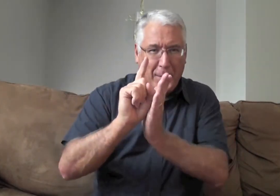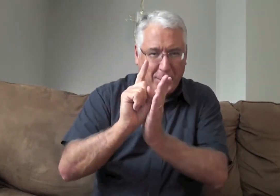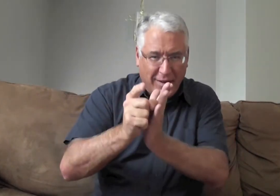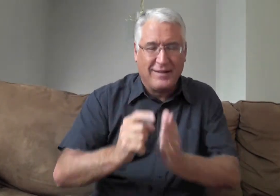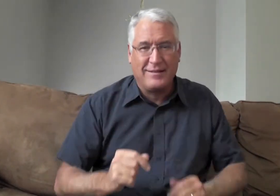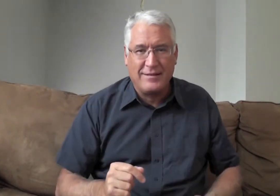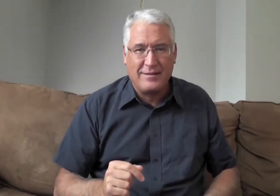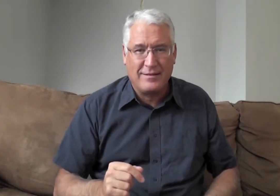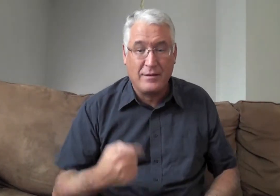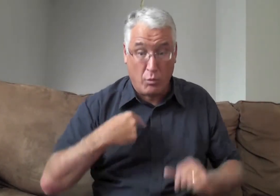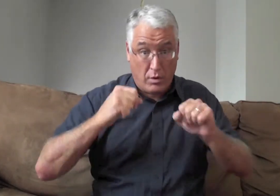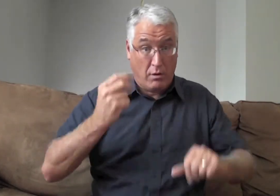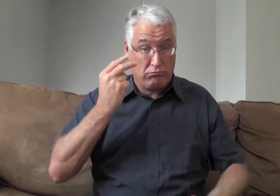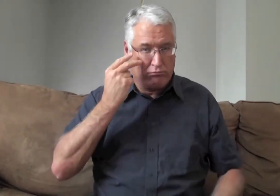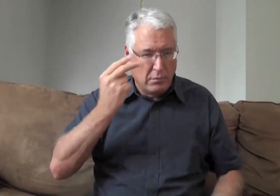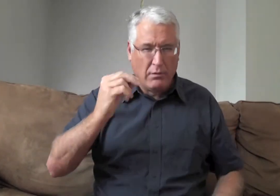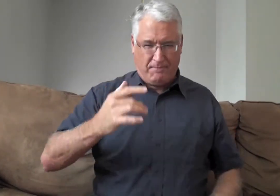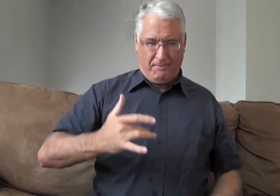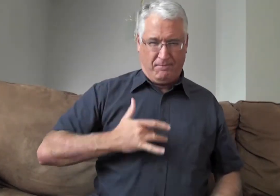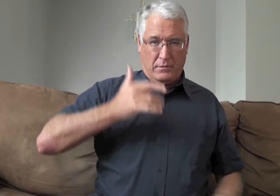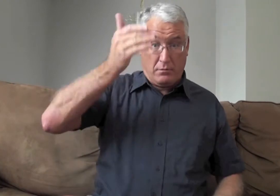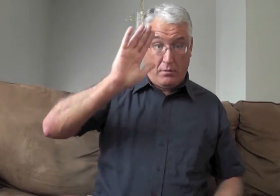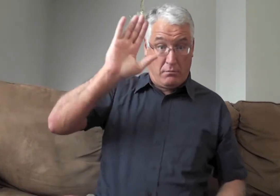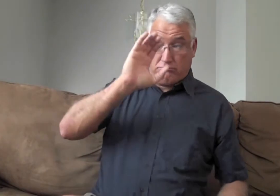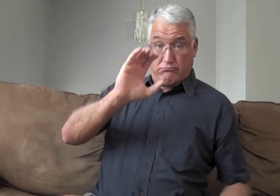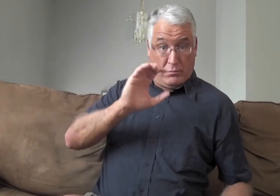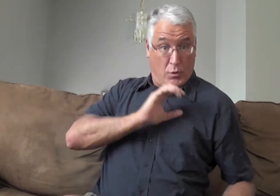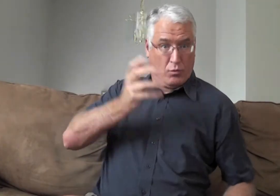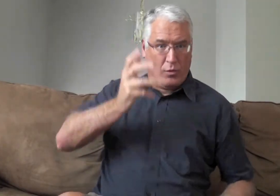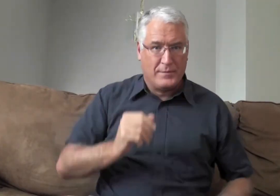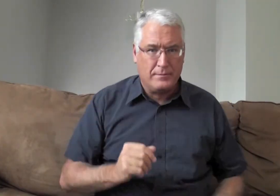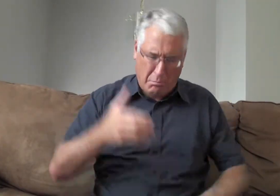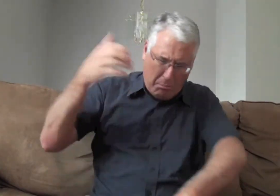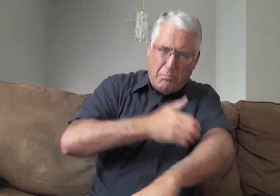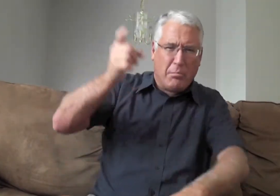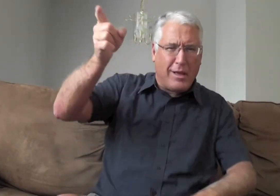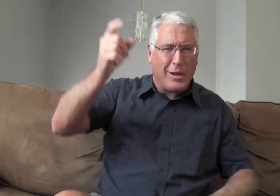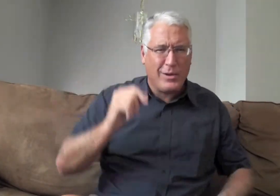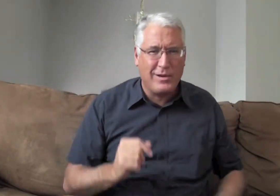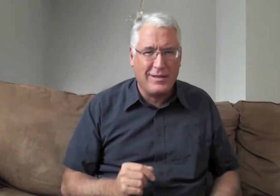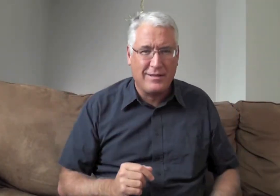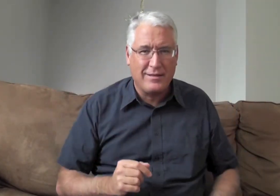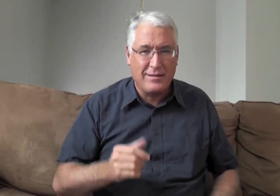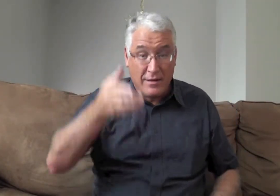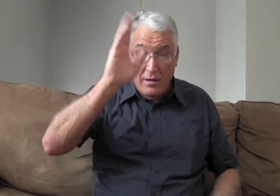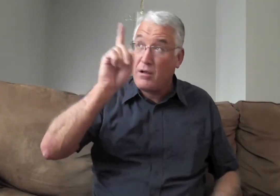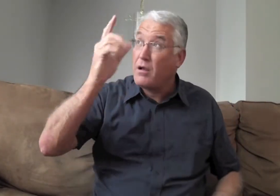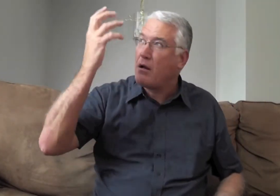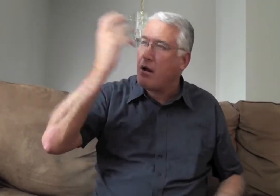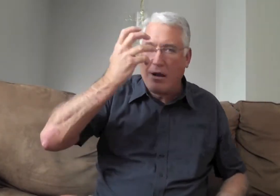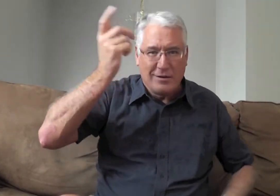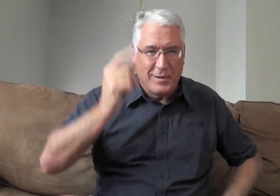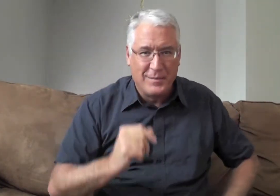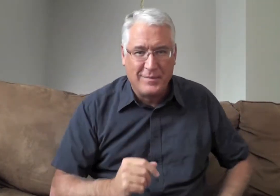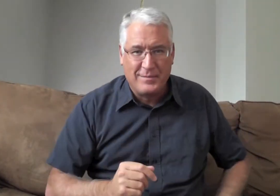arrive. About 8 minutes. Wow, we can see and feel God's attributes, His power. God is